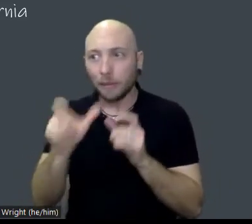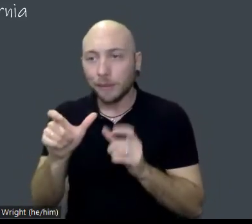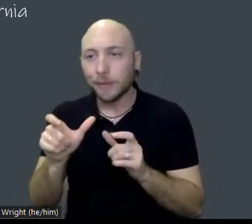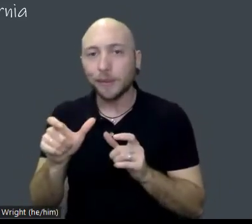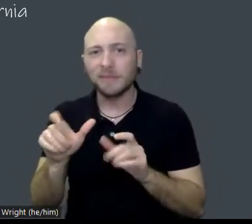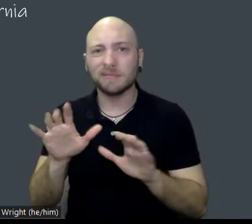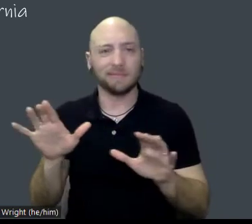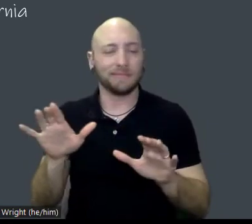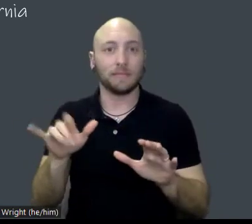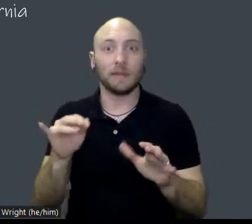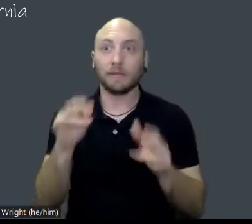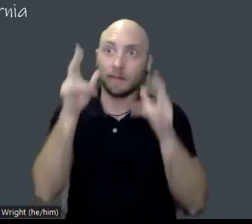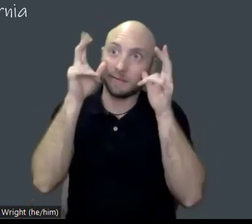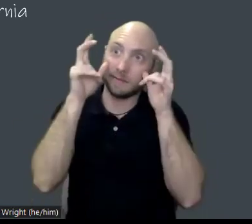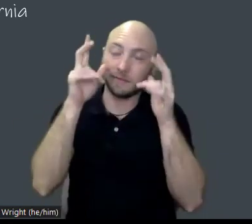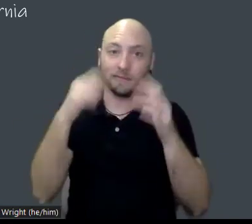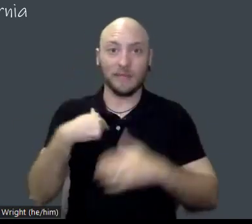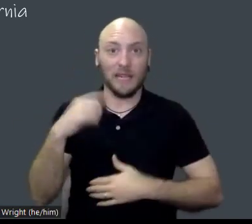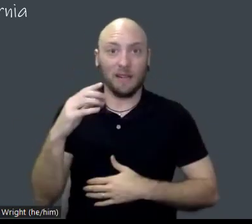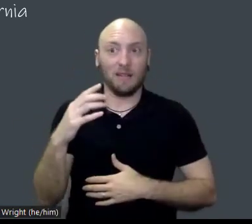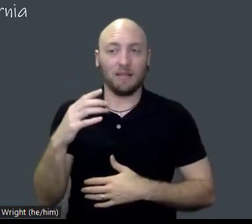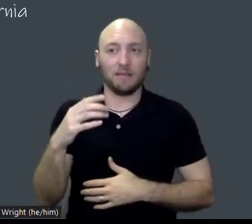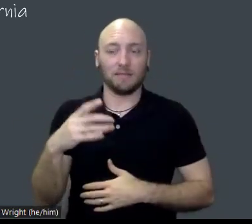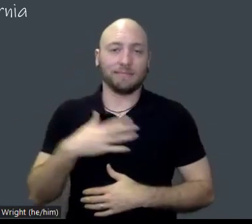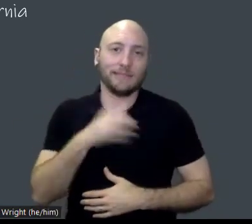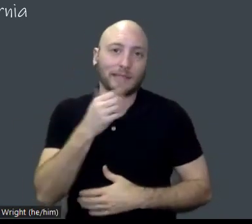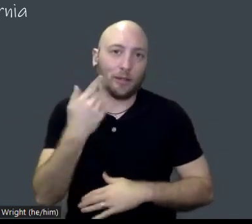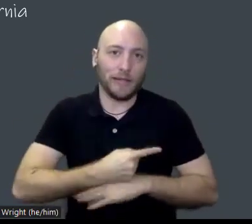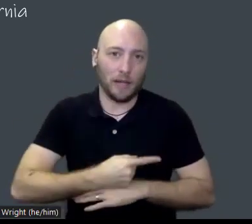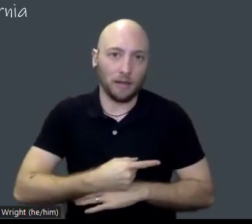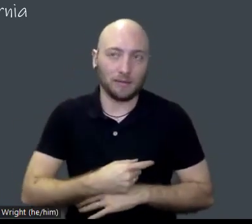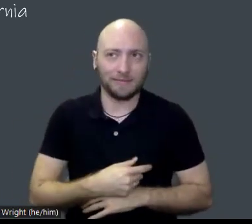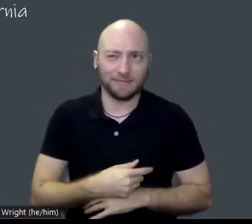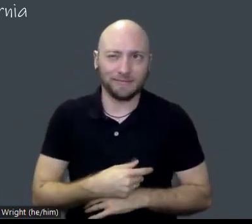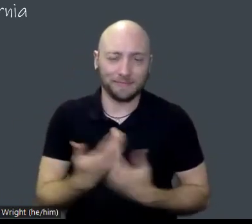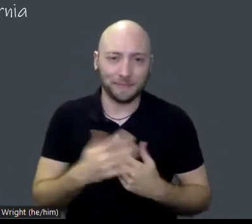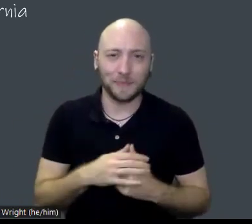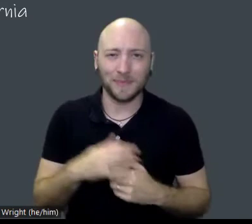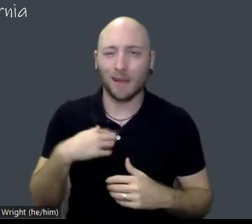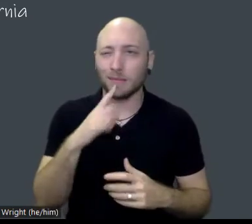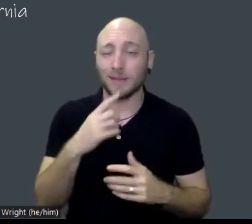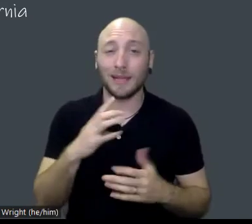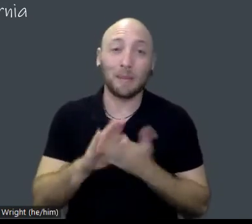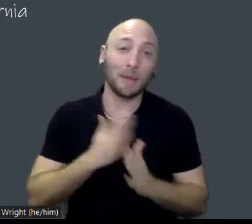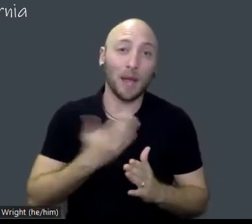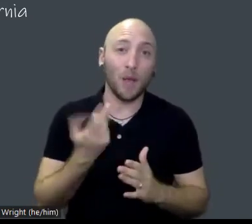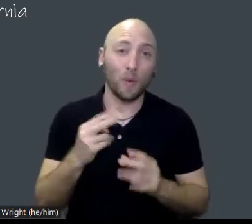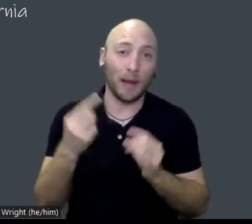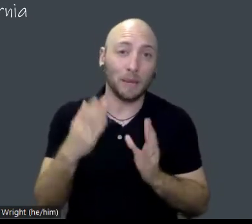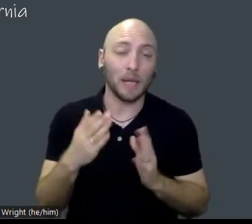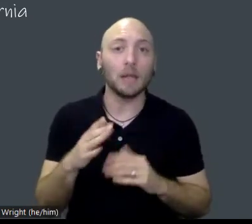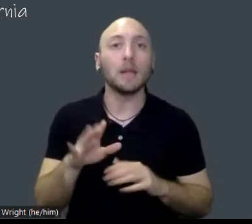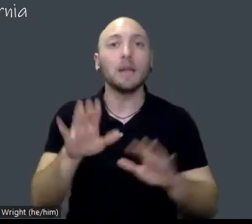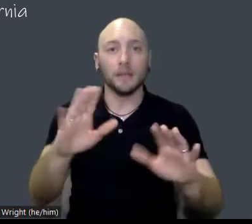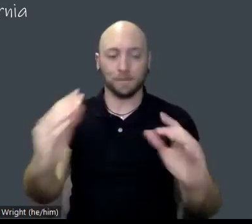good day. Like I'm my own worst enemy. I have a group of people. The fellowship aspect of